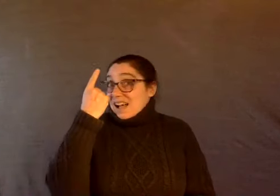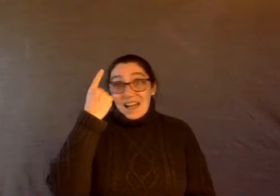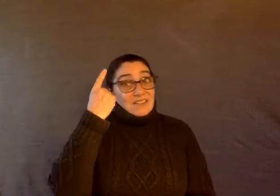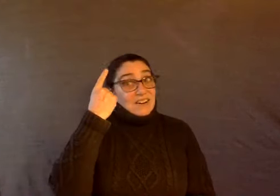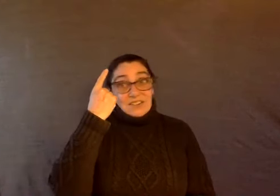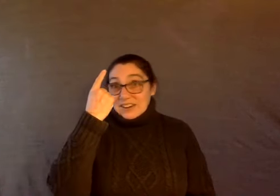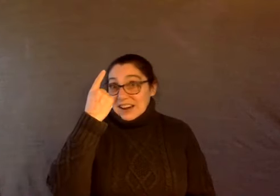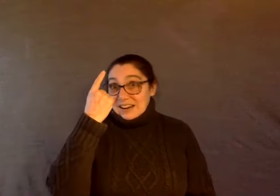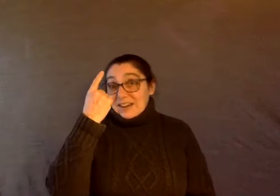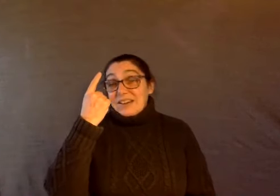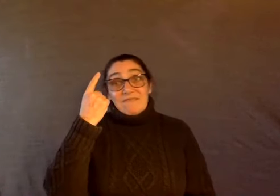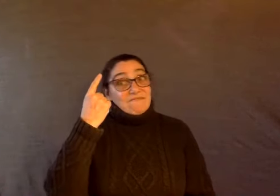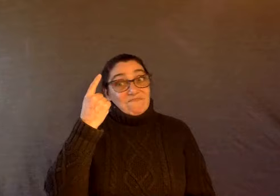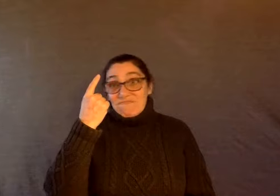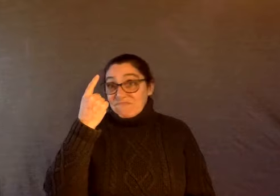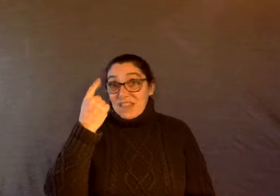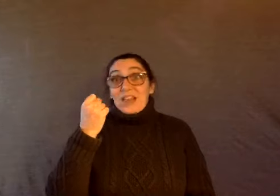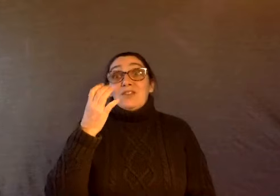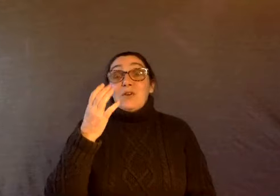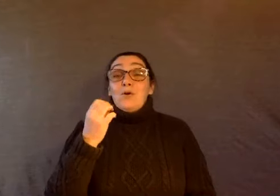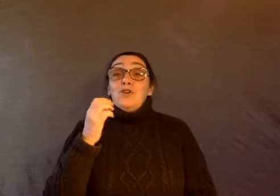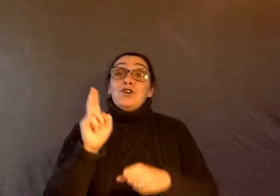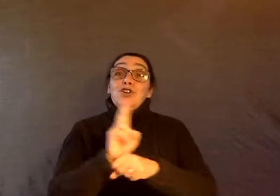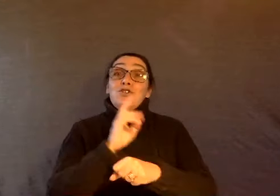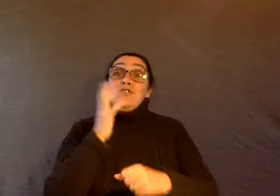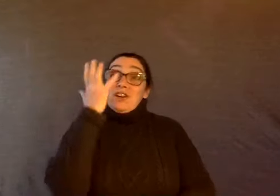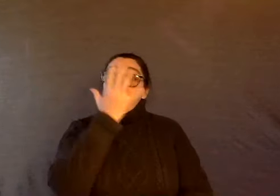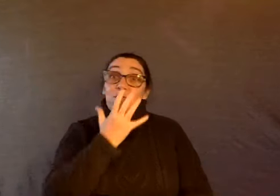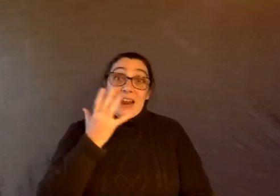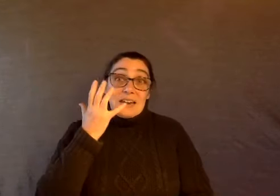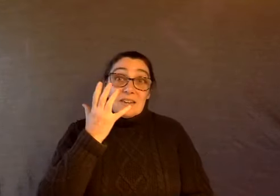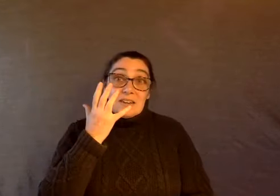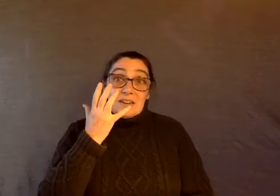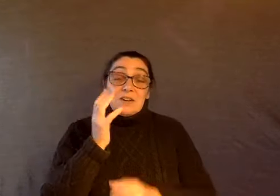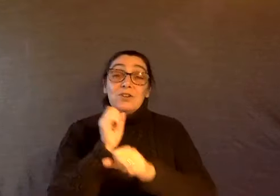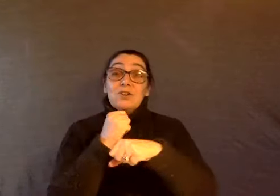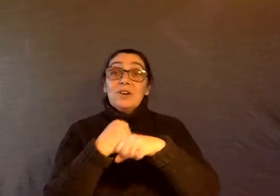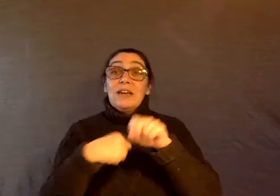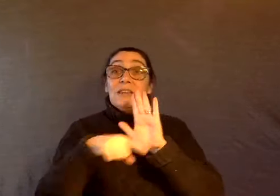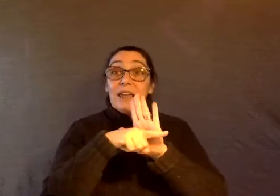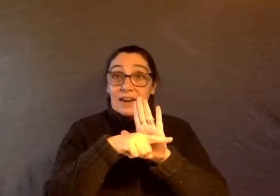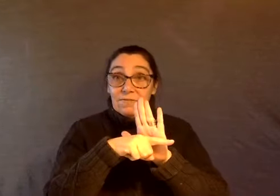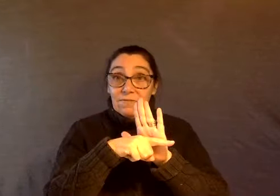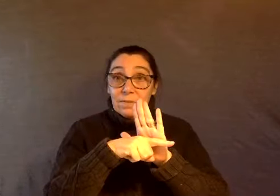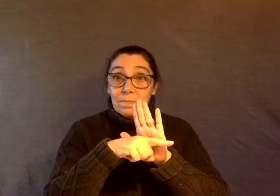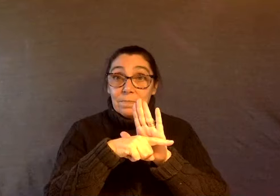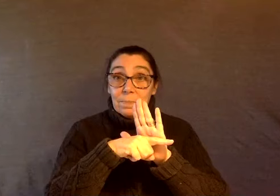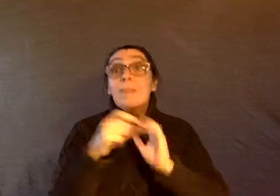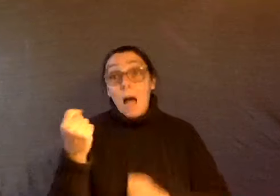I don't understand. So you're using your face to create the negative.